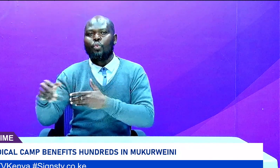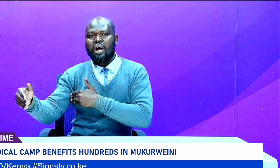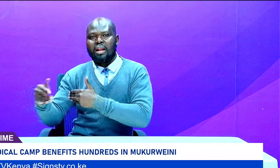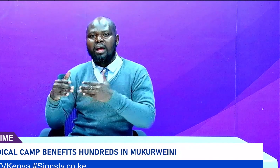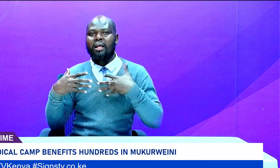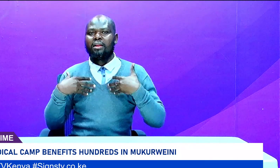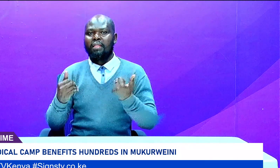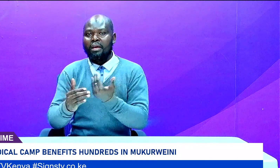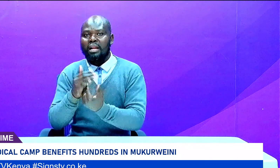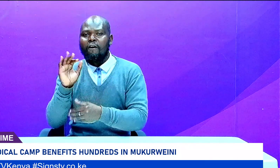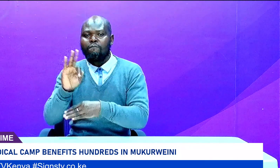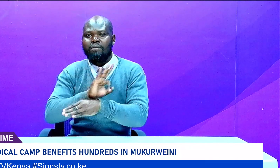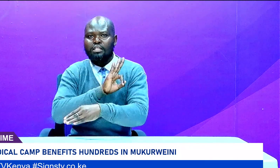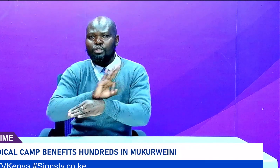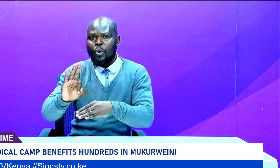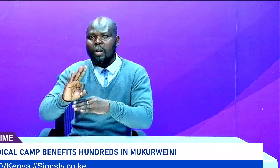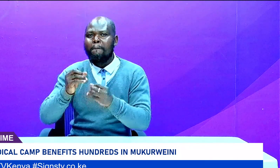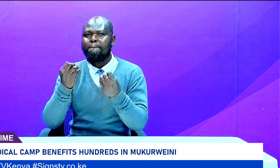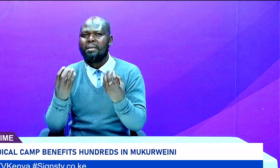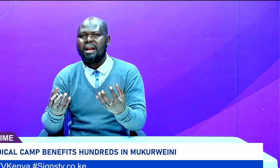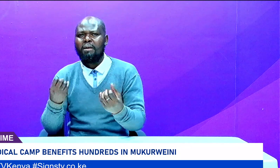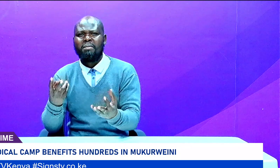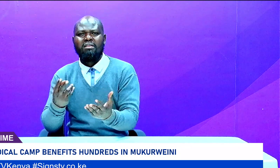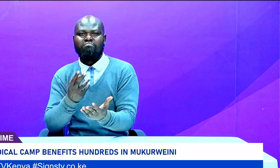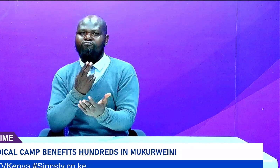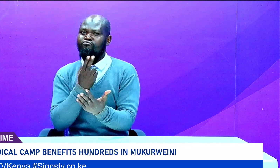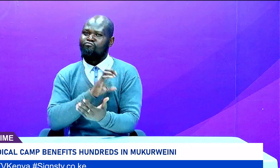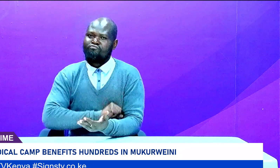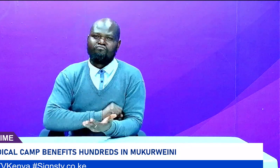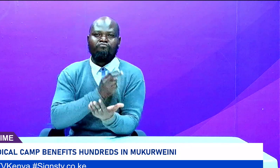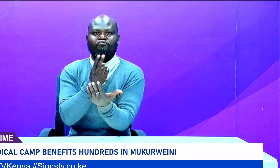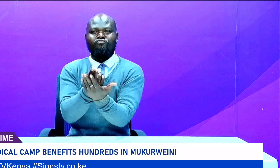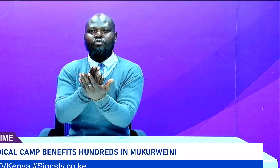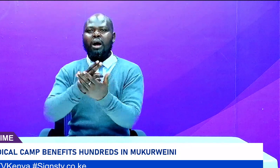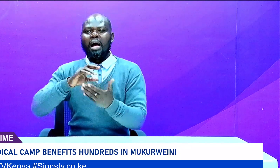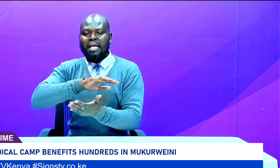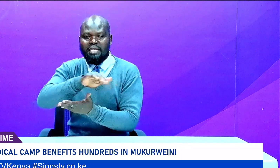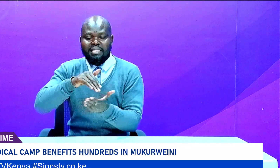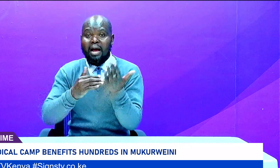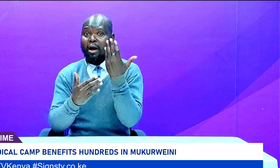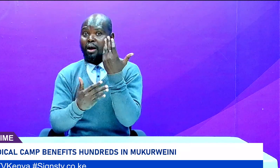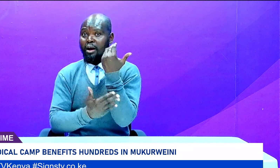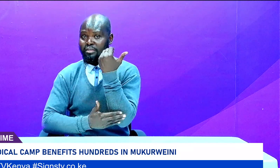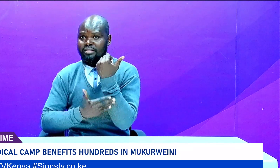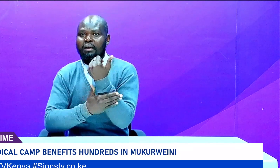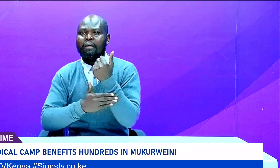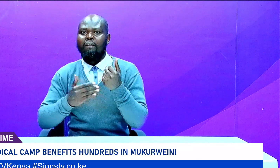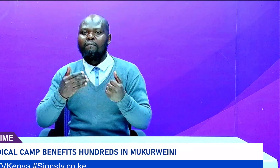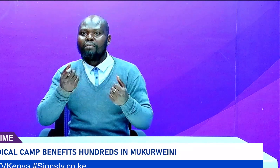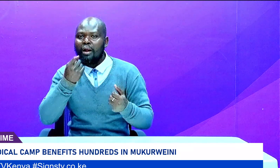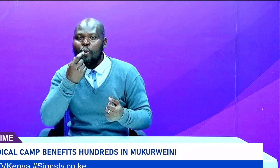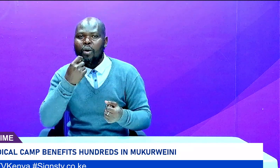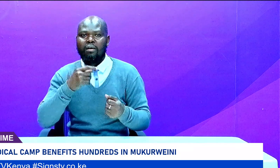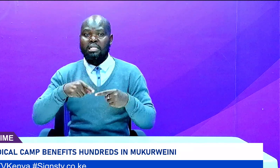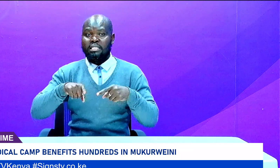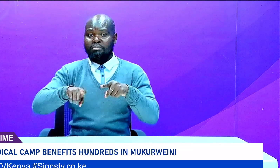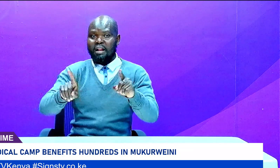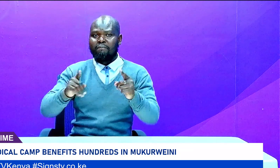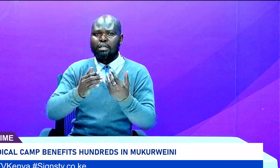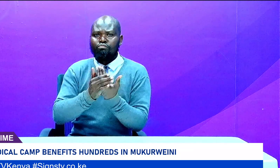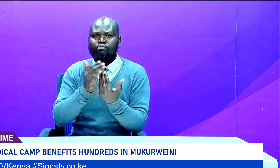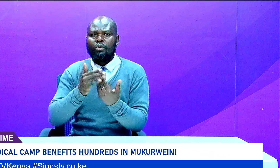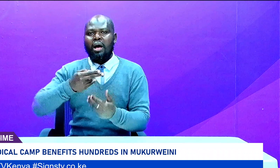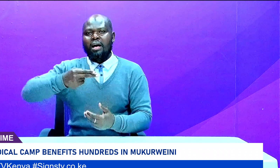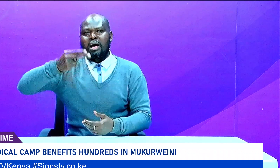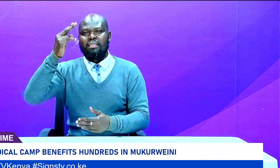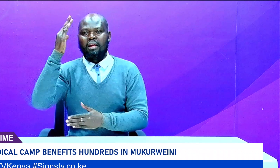outreach, highlighting a long-standing challenge of limited access to nearby health facilities. Many admitted to